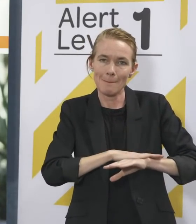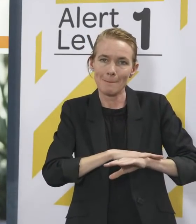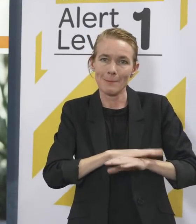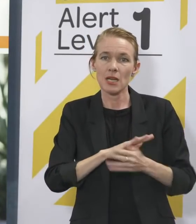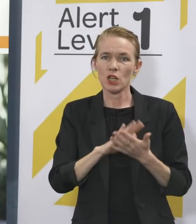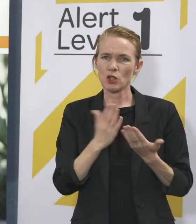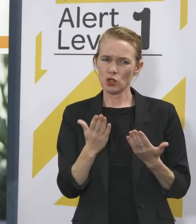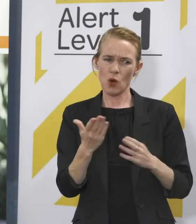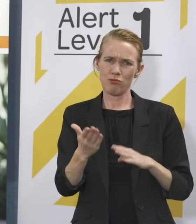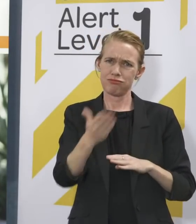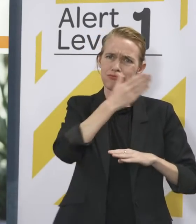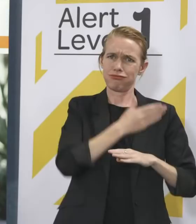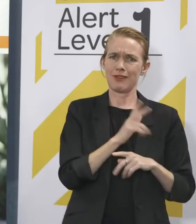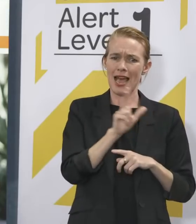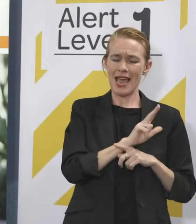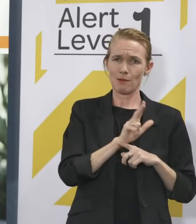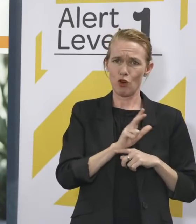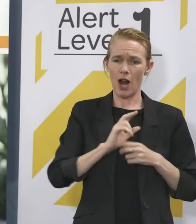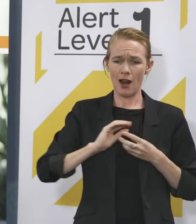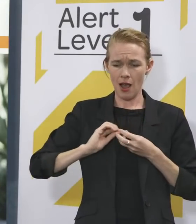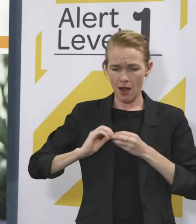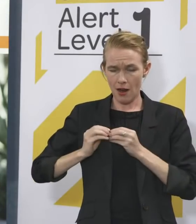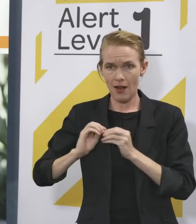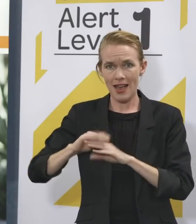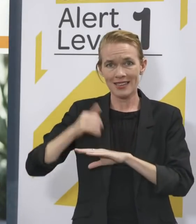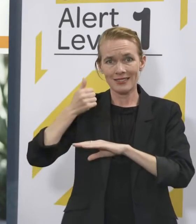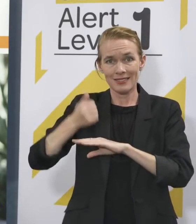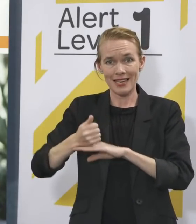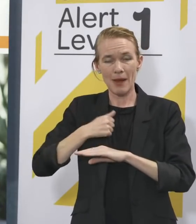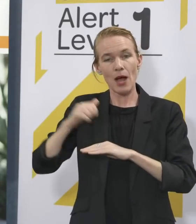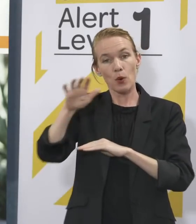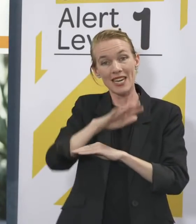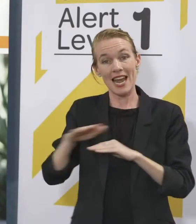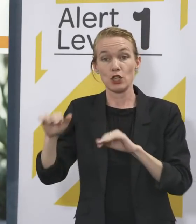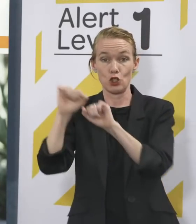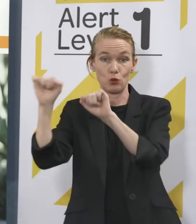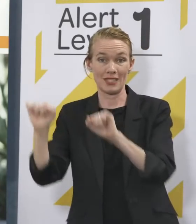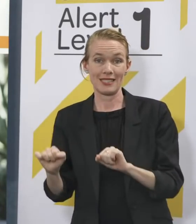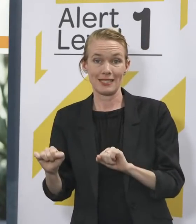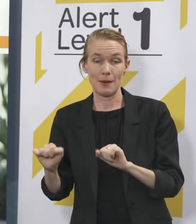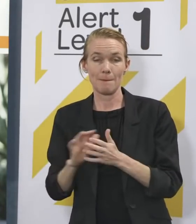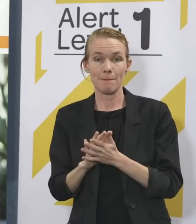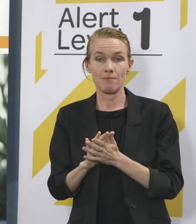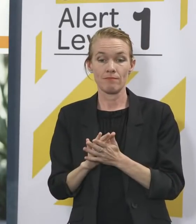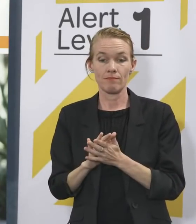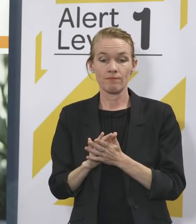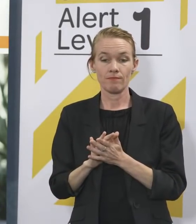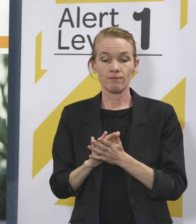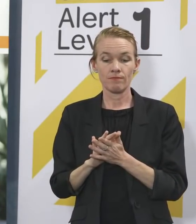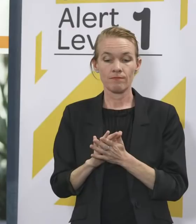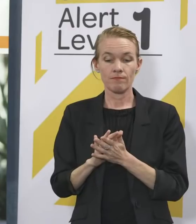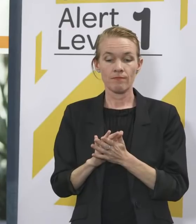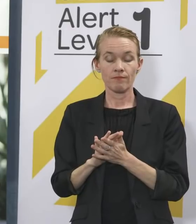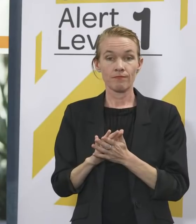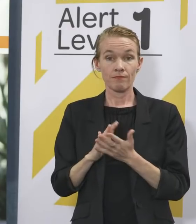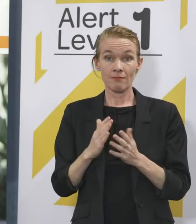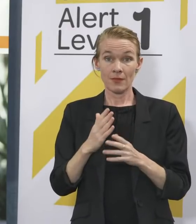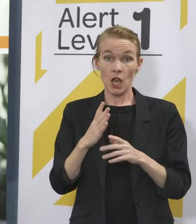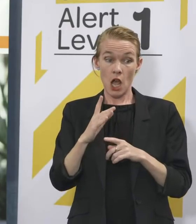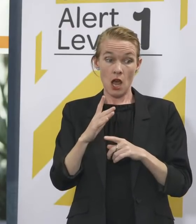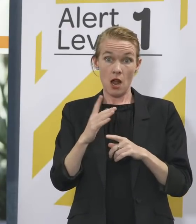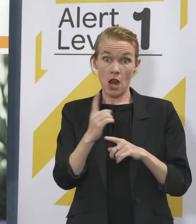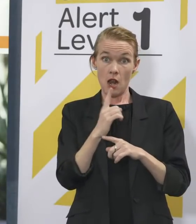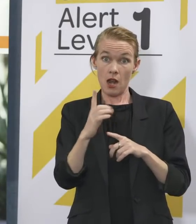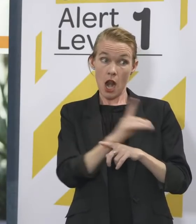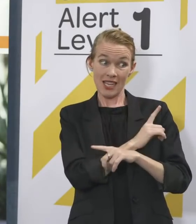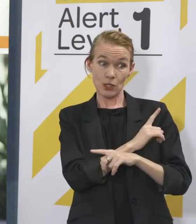week of April. So that's now in place. And in fact, before we had the cases last week, one of the 3 public health units that was